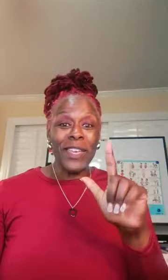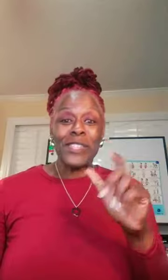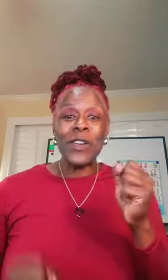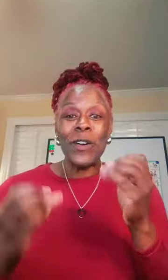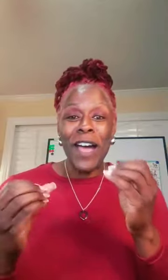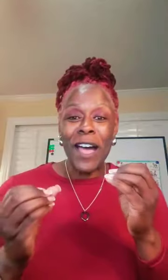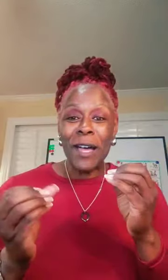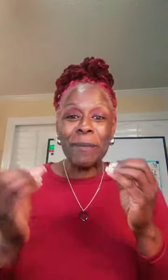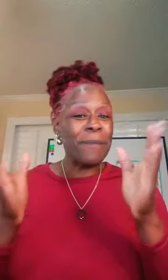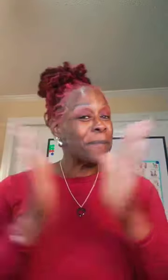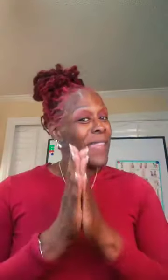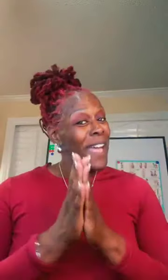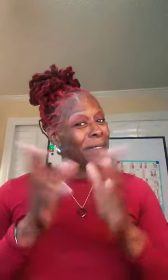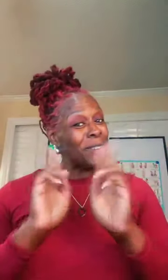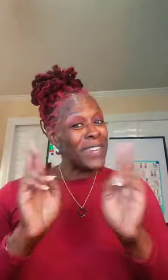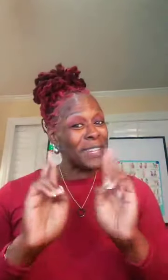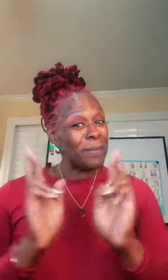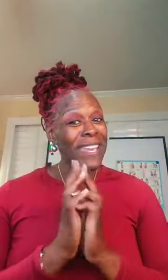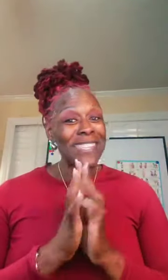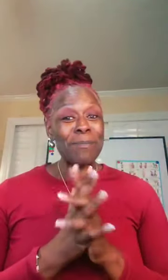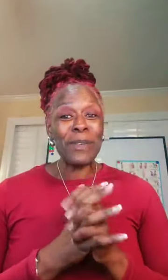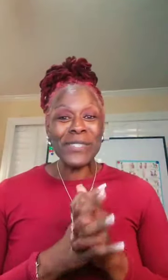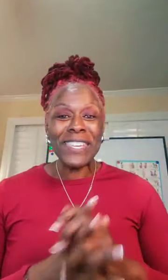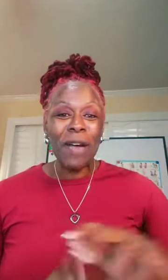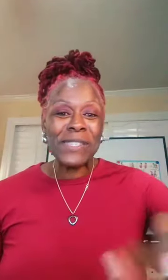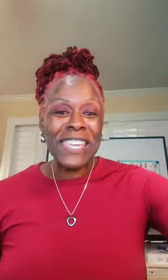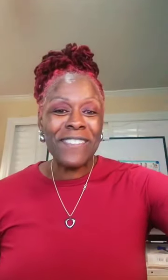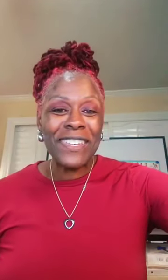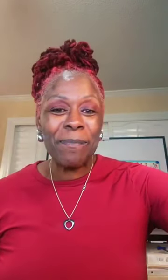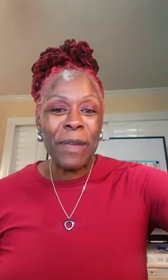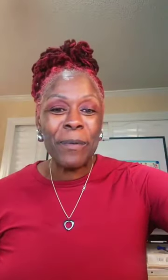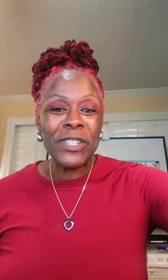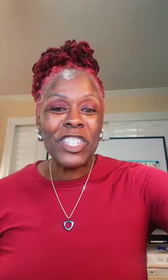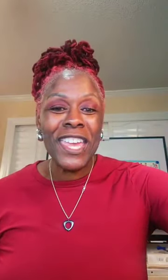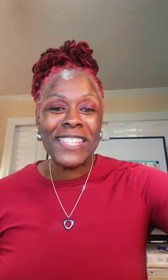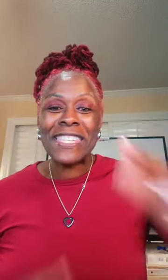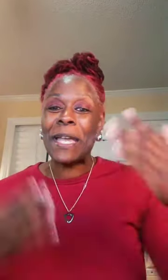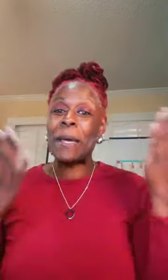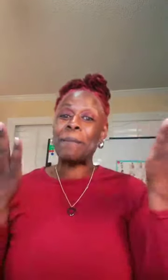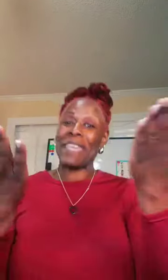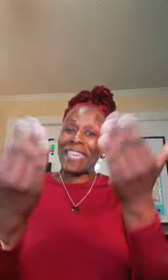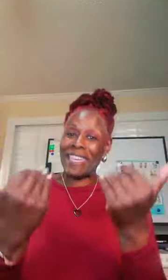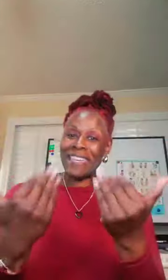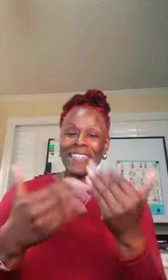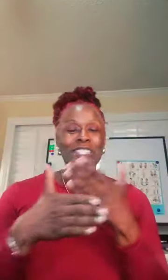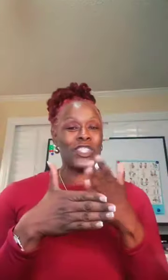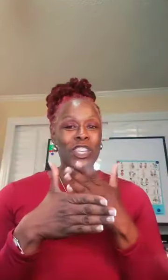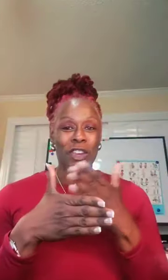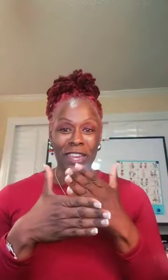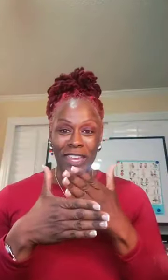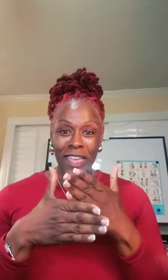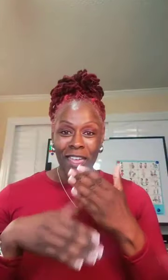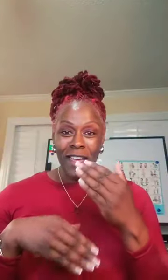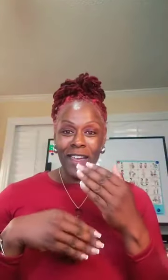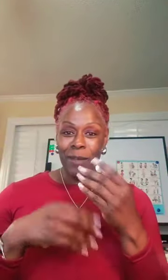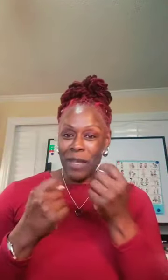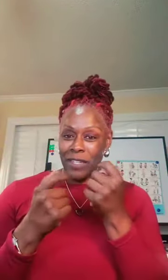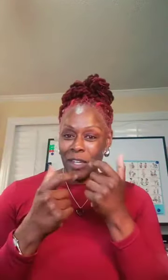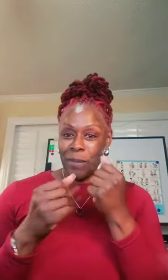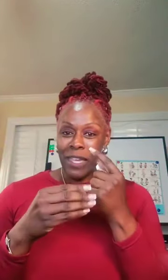So I'm getting ready to play this music. I was giving people a chance to come in and just sharing a little bit